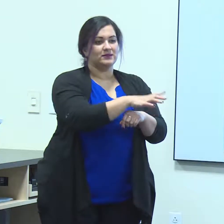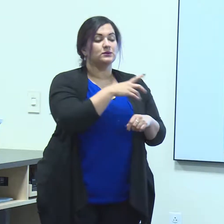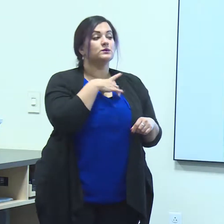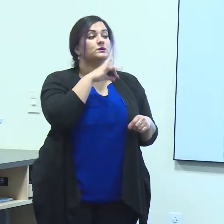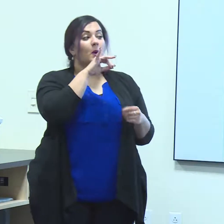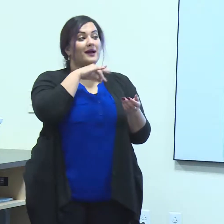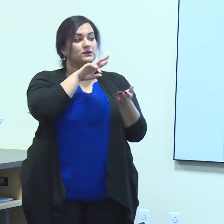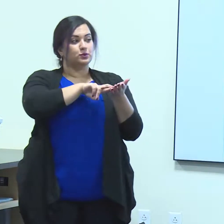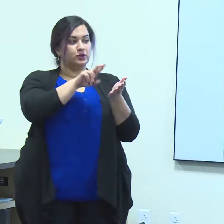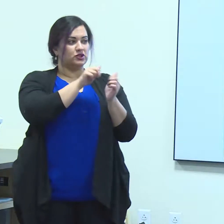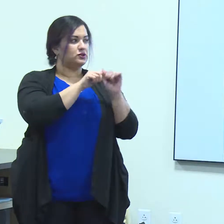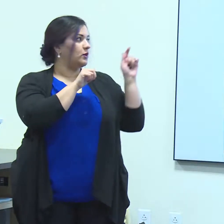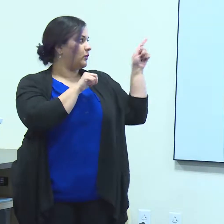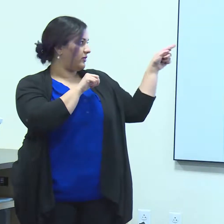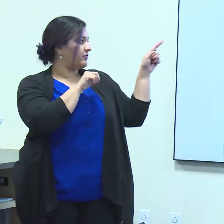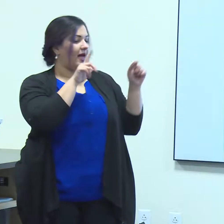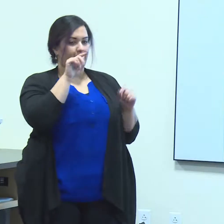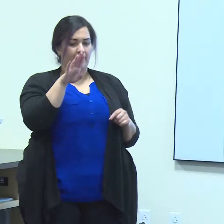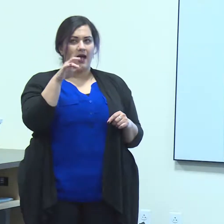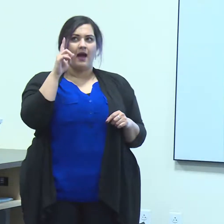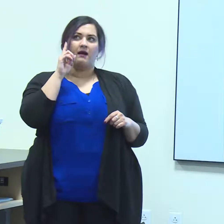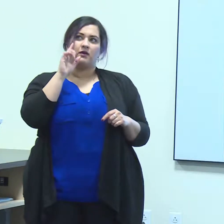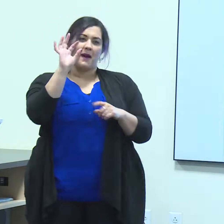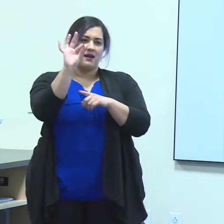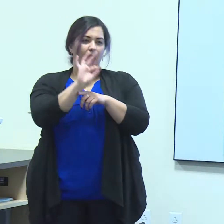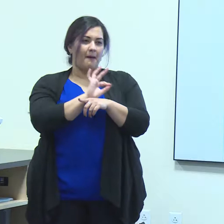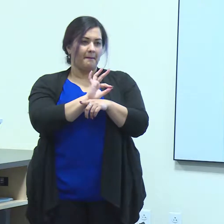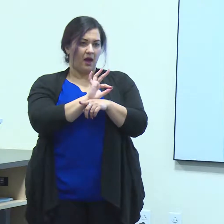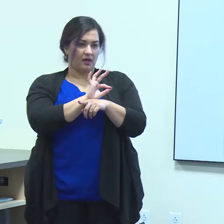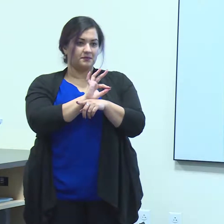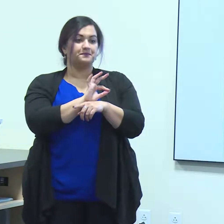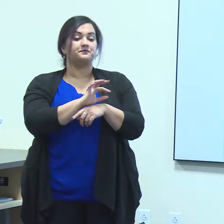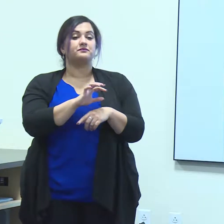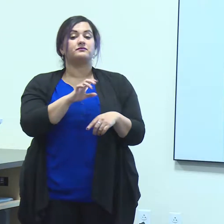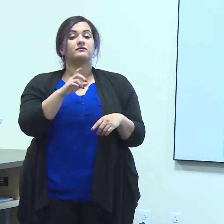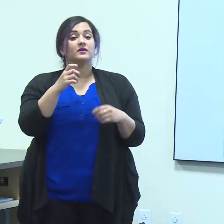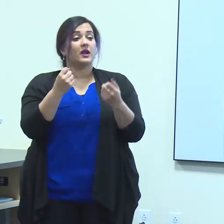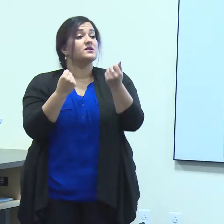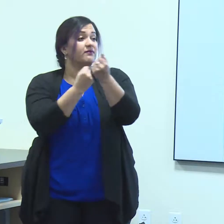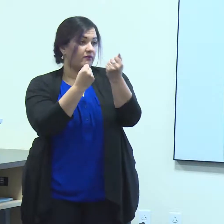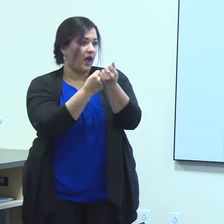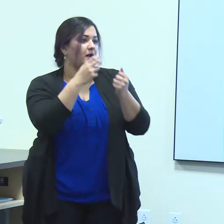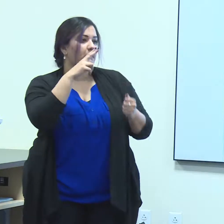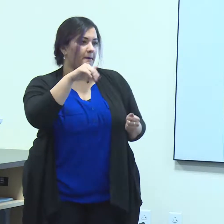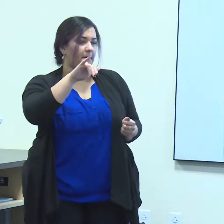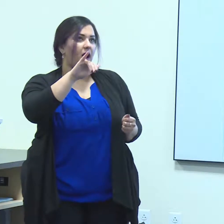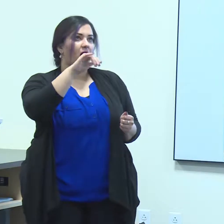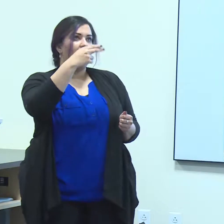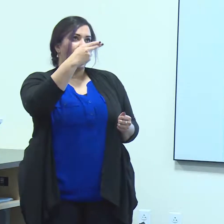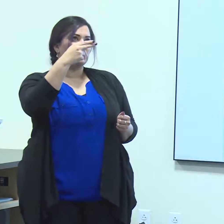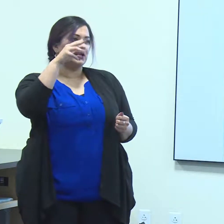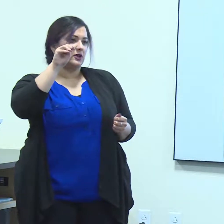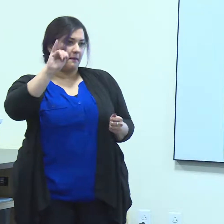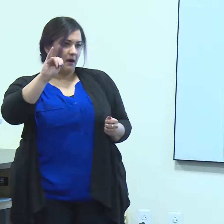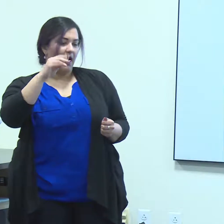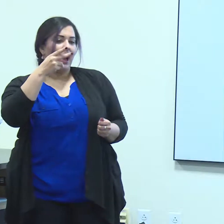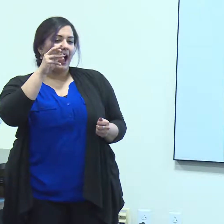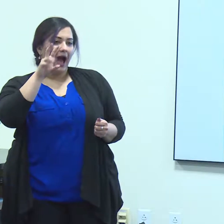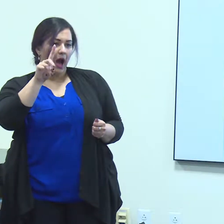influences these processes. So I worked in her lab for about 9 months. I was funded by HHMI, the Howard